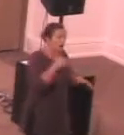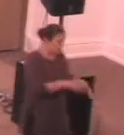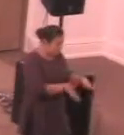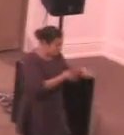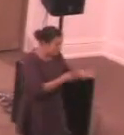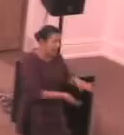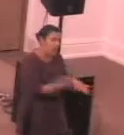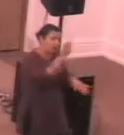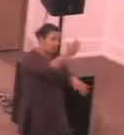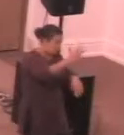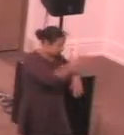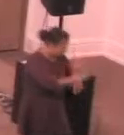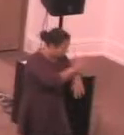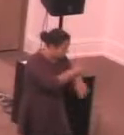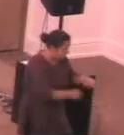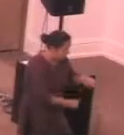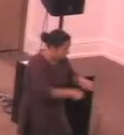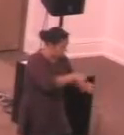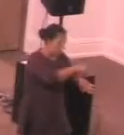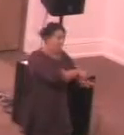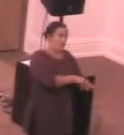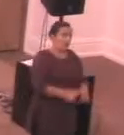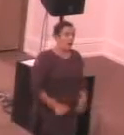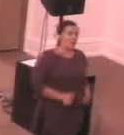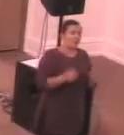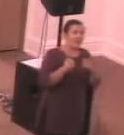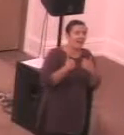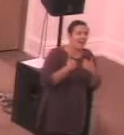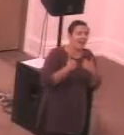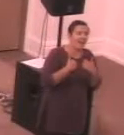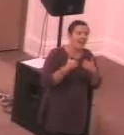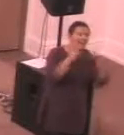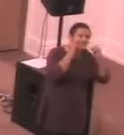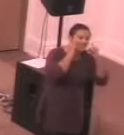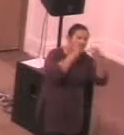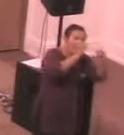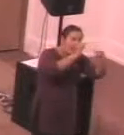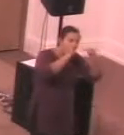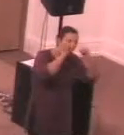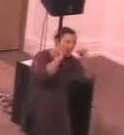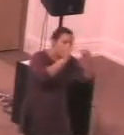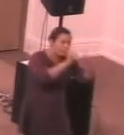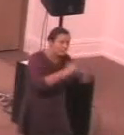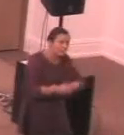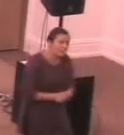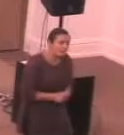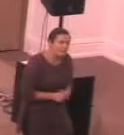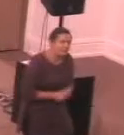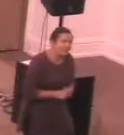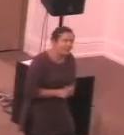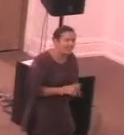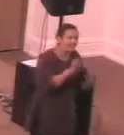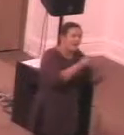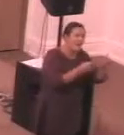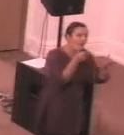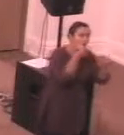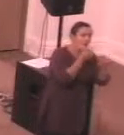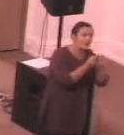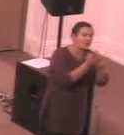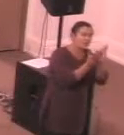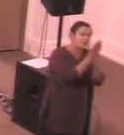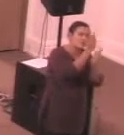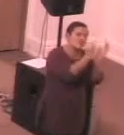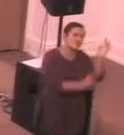that covers me and raised this dead man's life. And it's